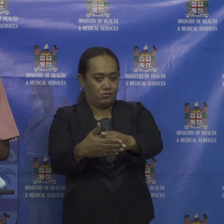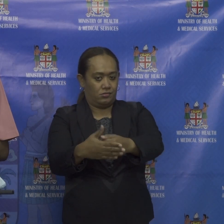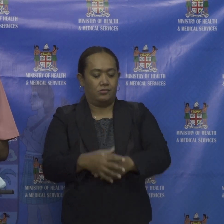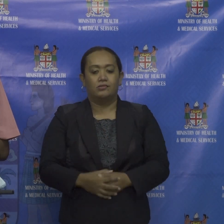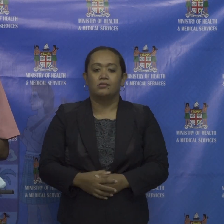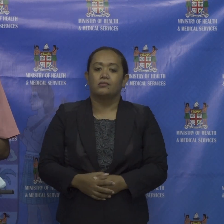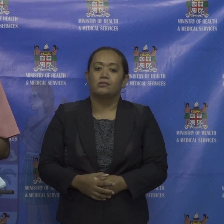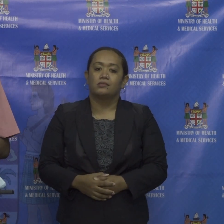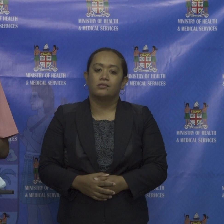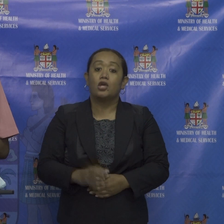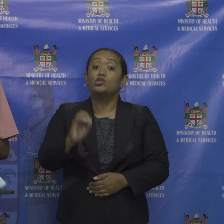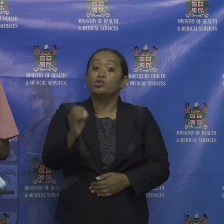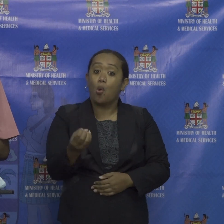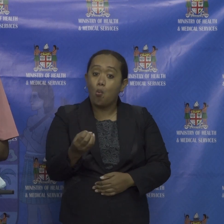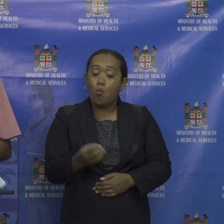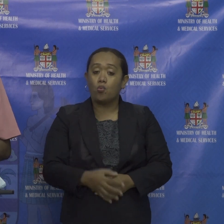So the